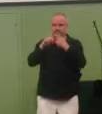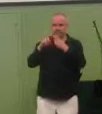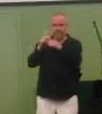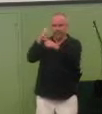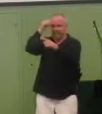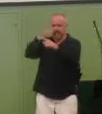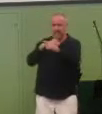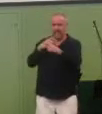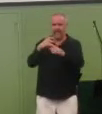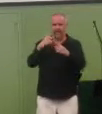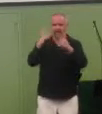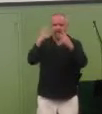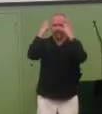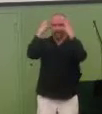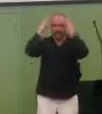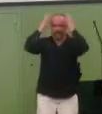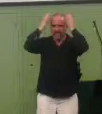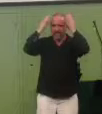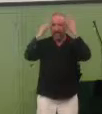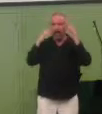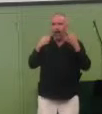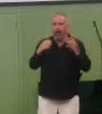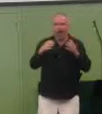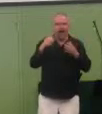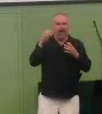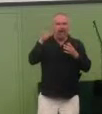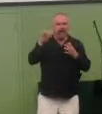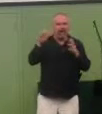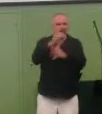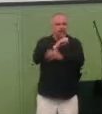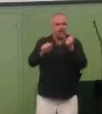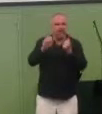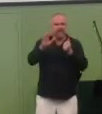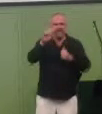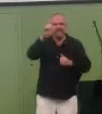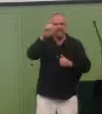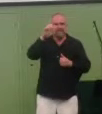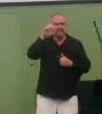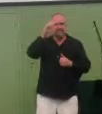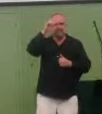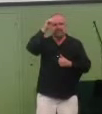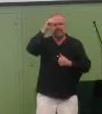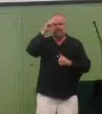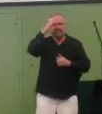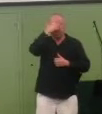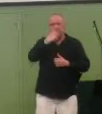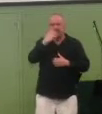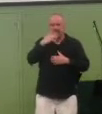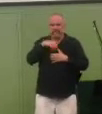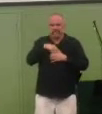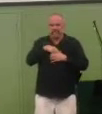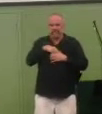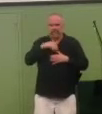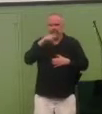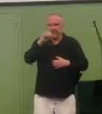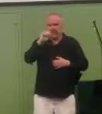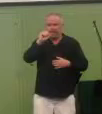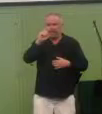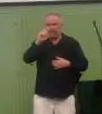him? It's like female revenge on superior male beauty, end of quote.